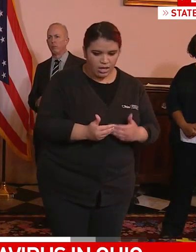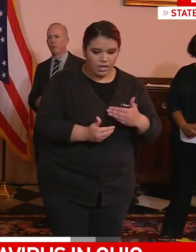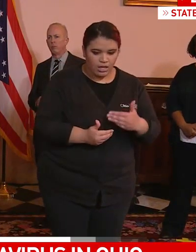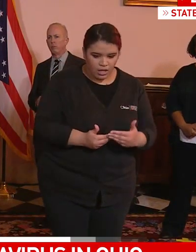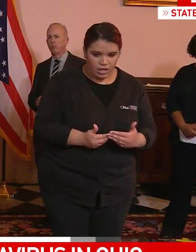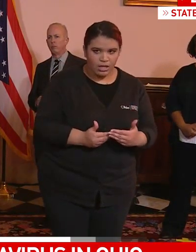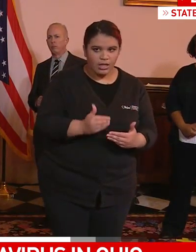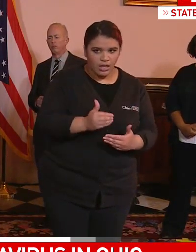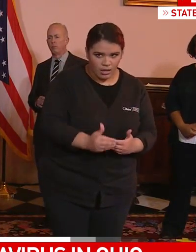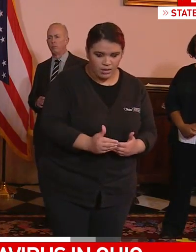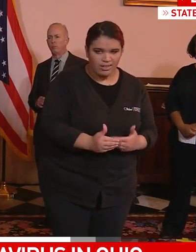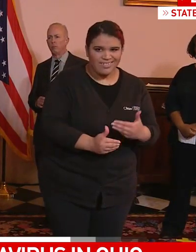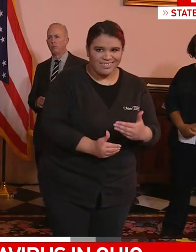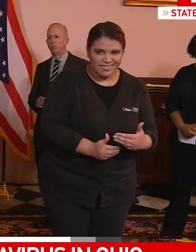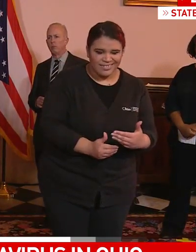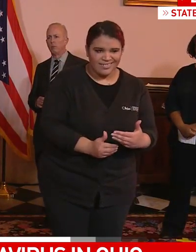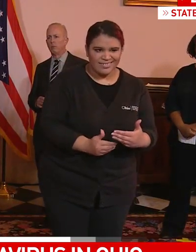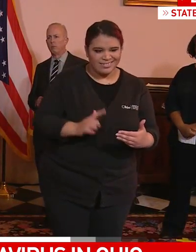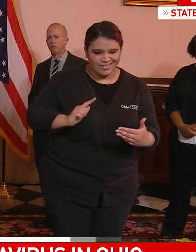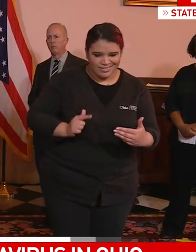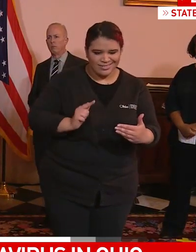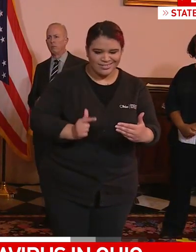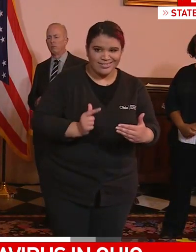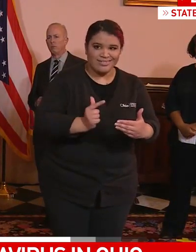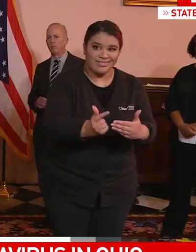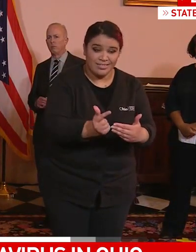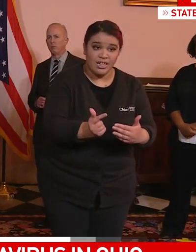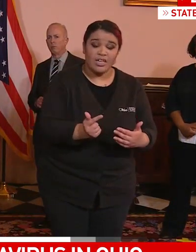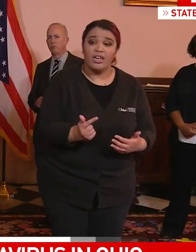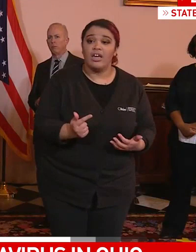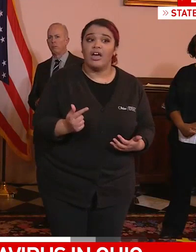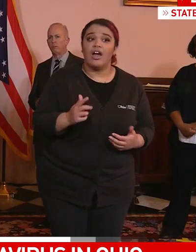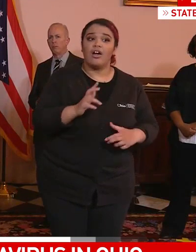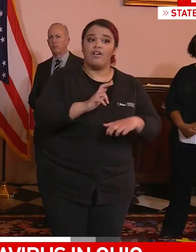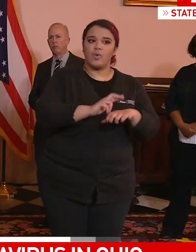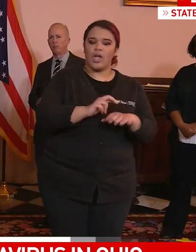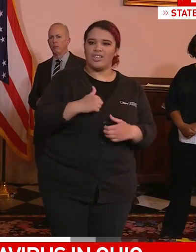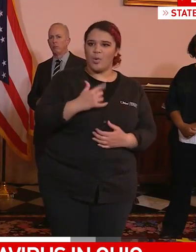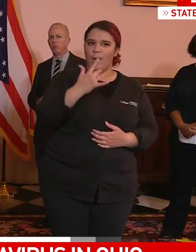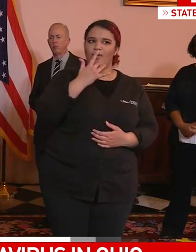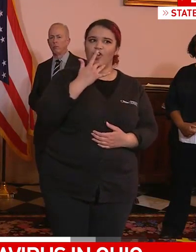been preferable to have that decision made before it was made? Yes, absolutely.